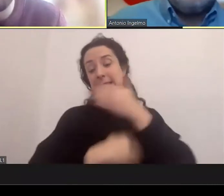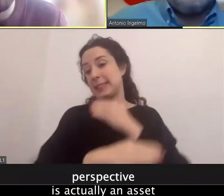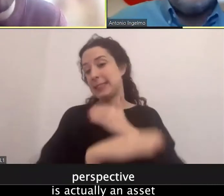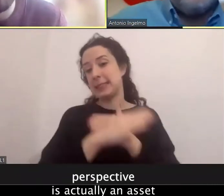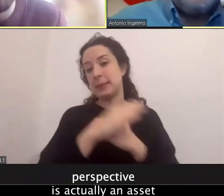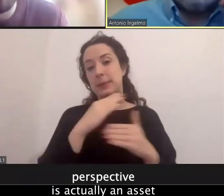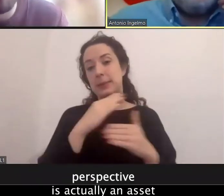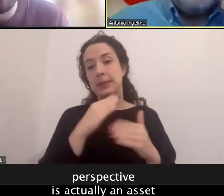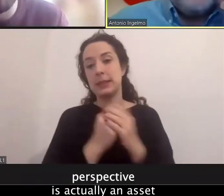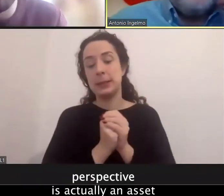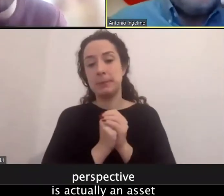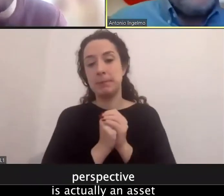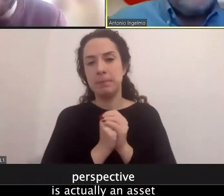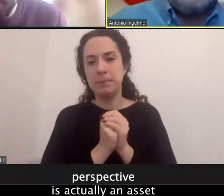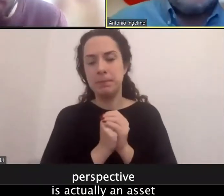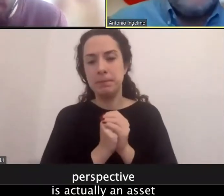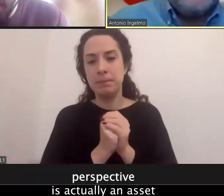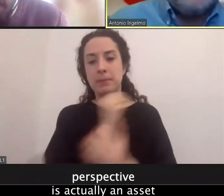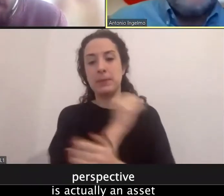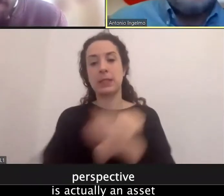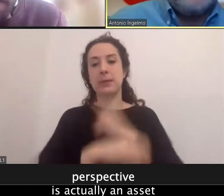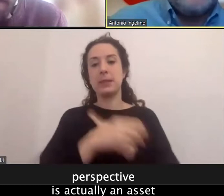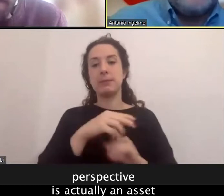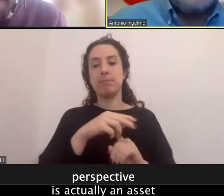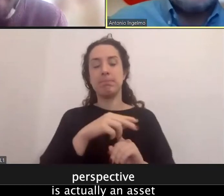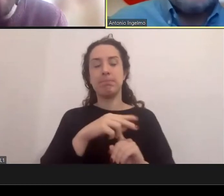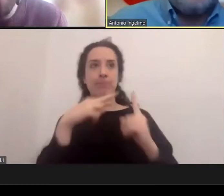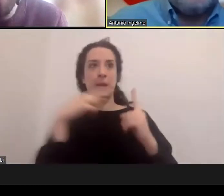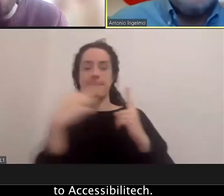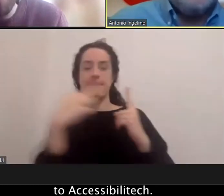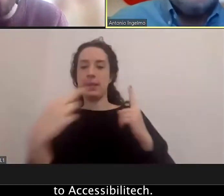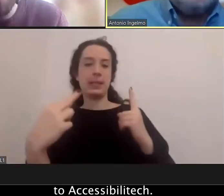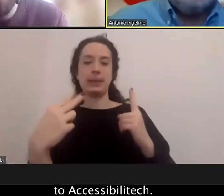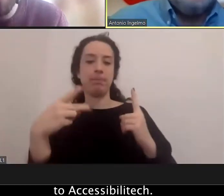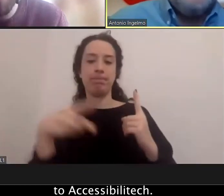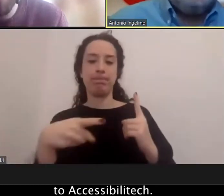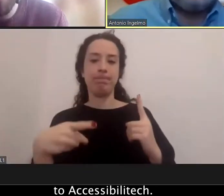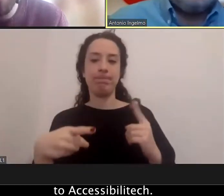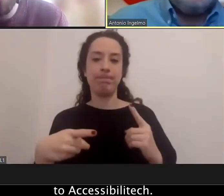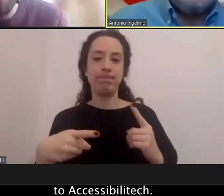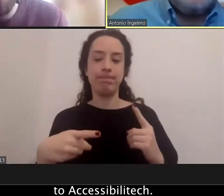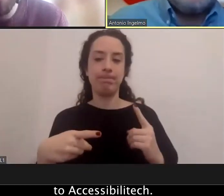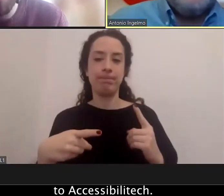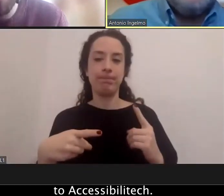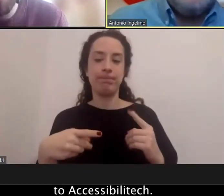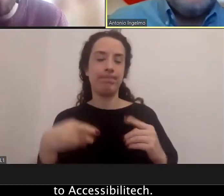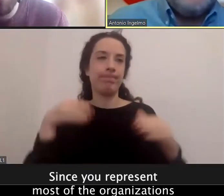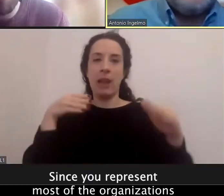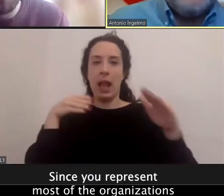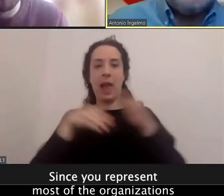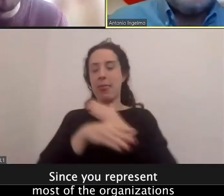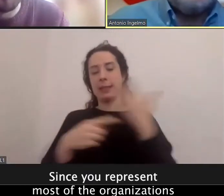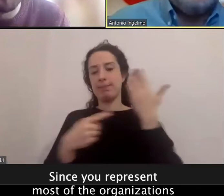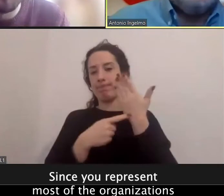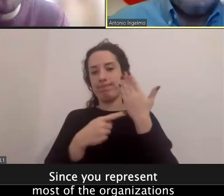European Disability Forum's perspective is actually an asset to ACCESSIBILITECH.